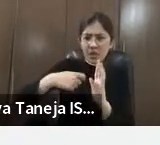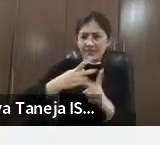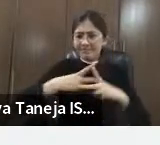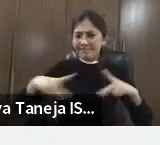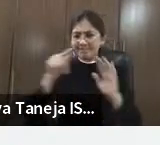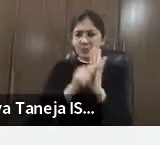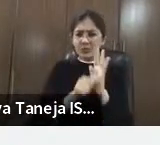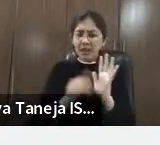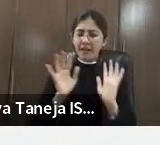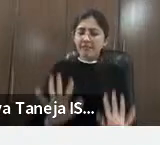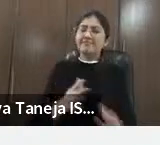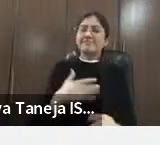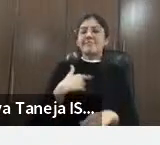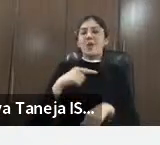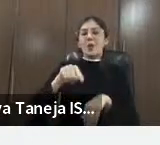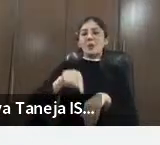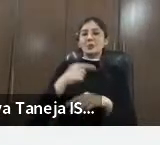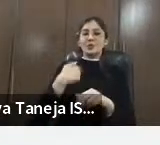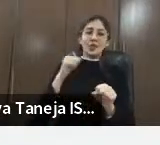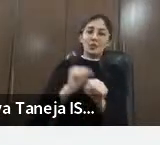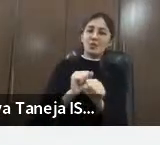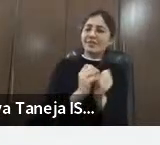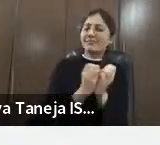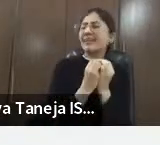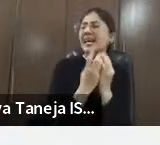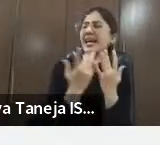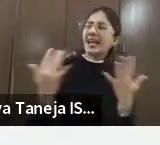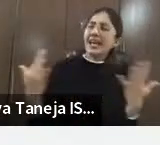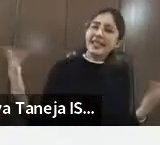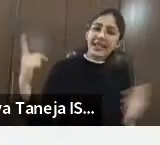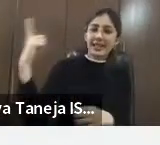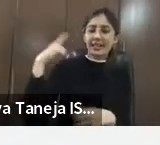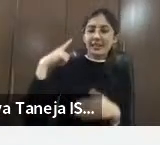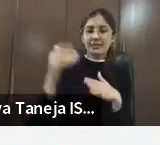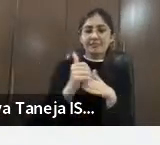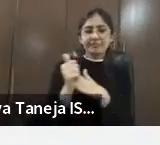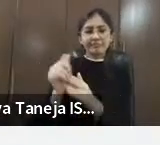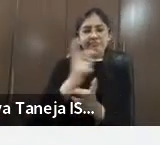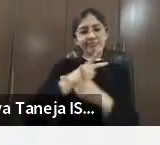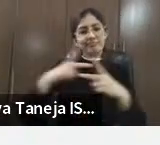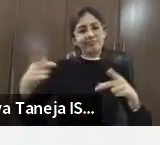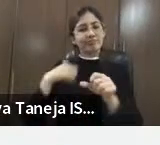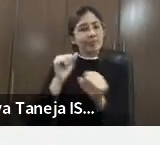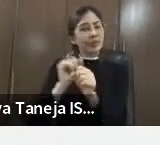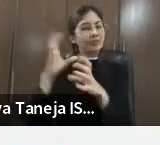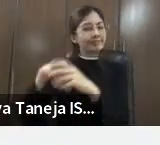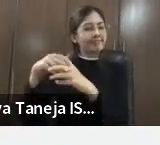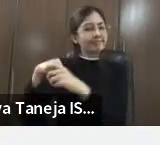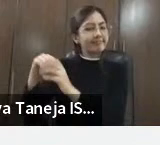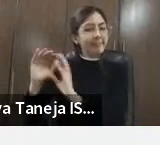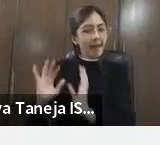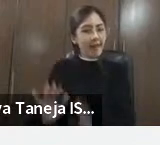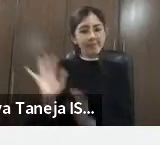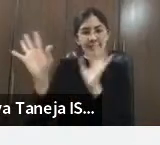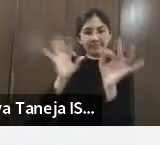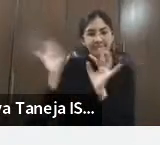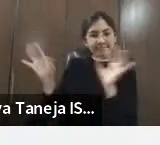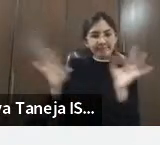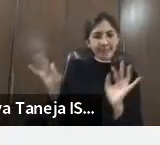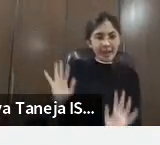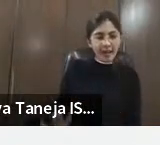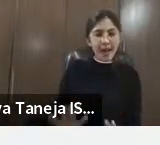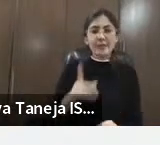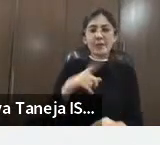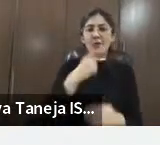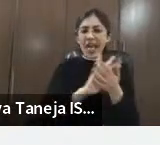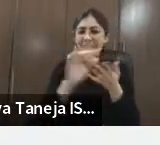a wonderful opportunity to work with hundreds of senior leaders, managers, hiring, and talent acquisition teams to